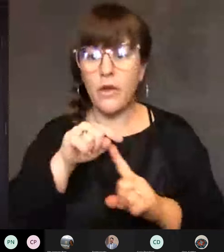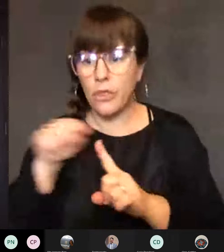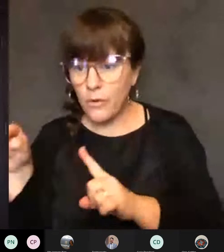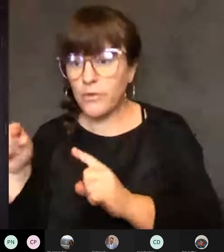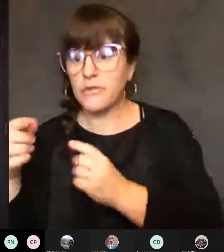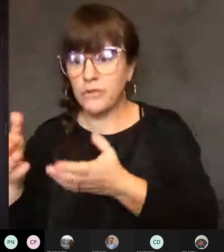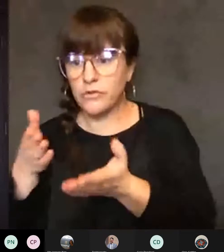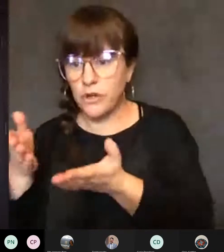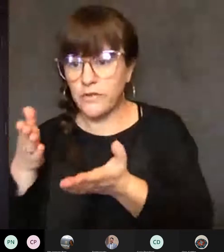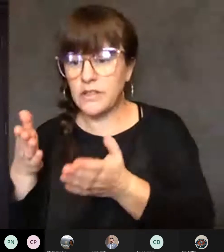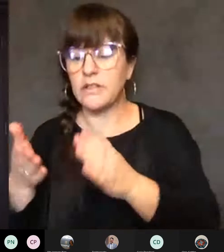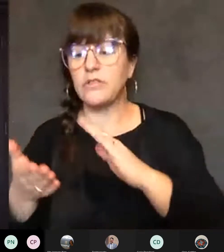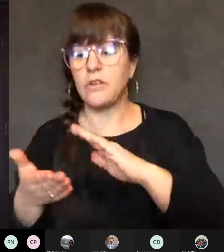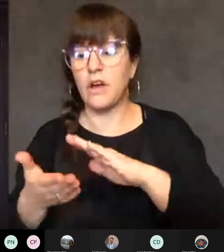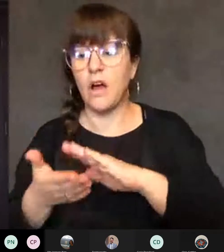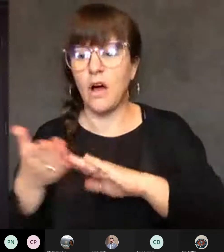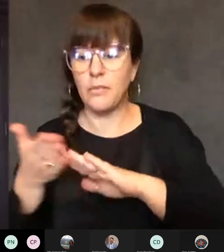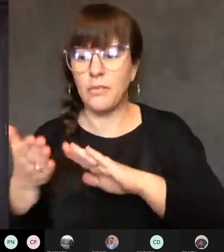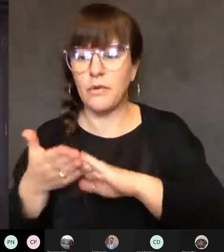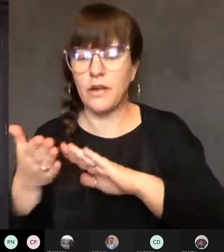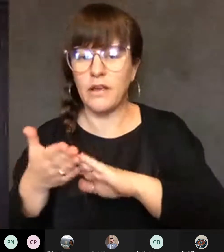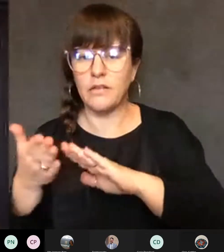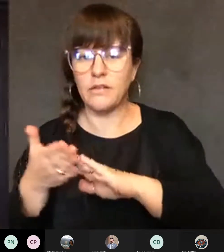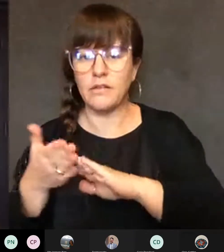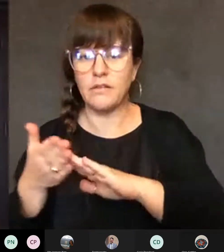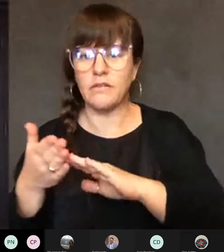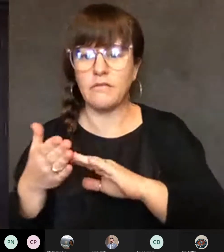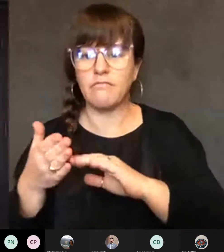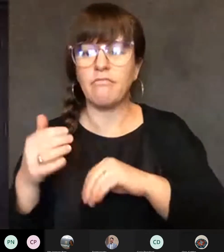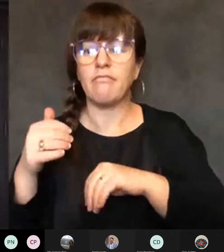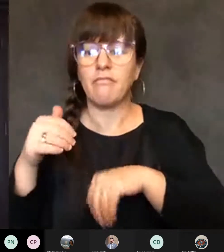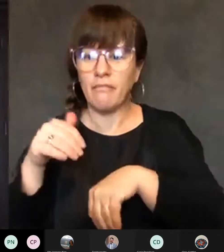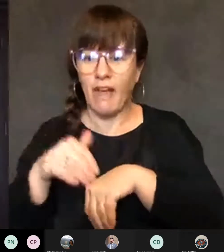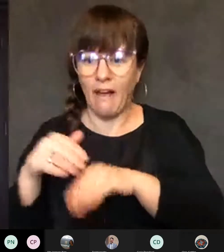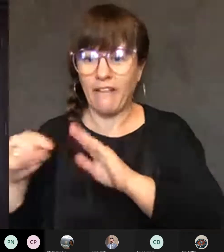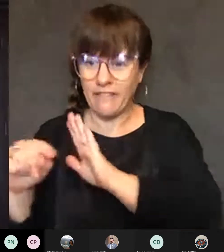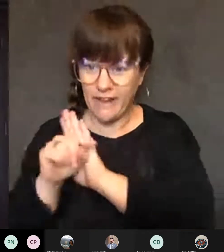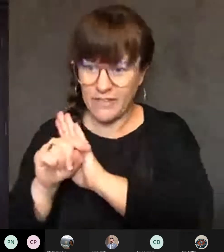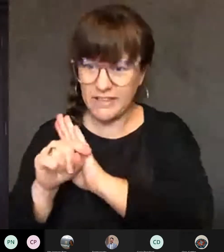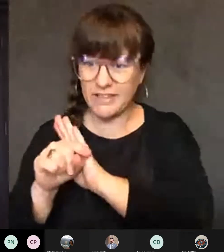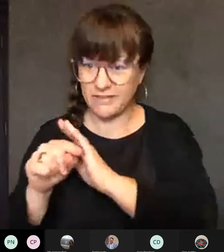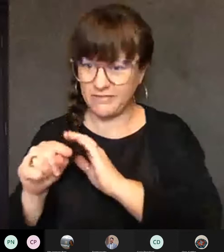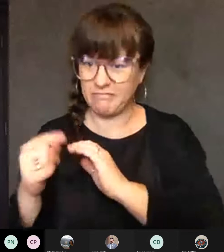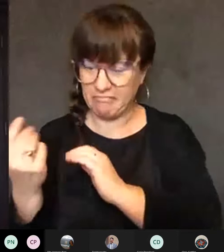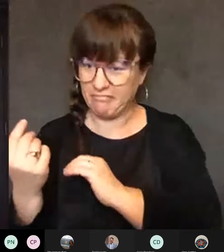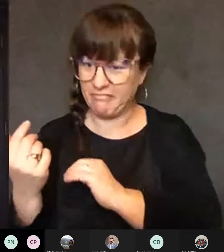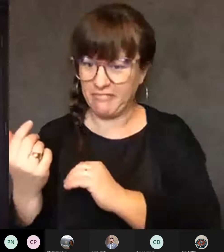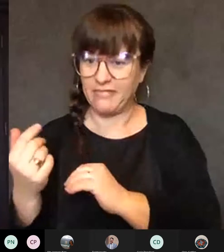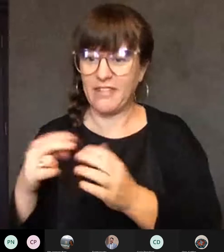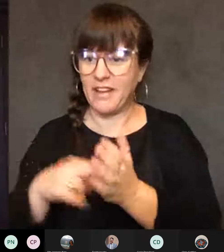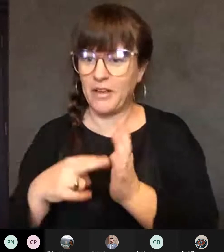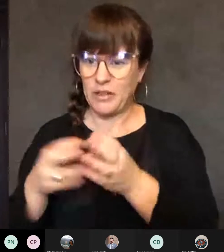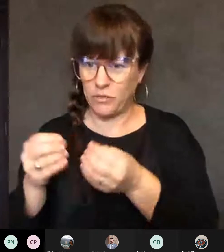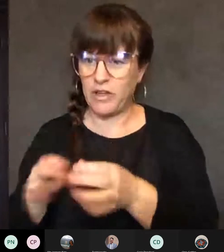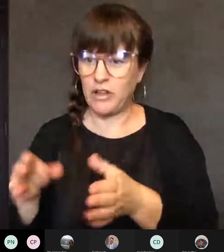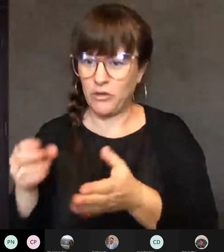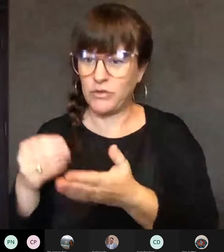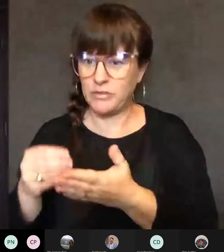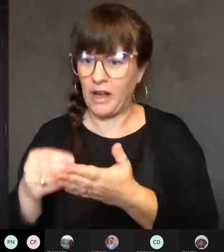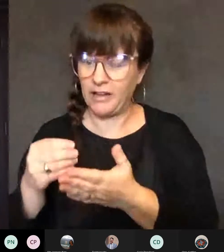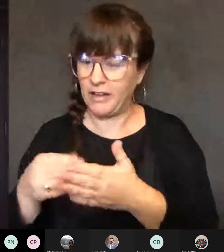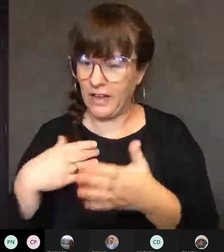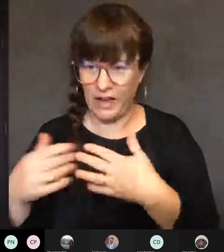operate at a deficit. And so we will open them back up, and